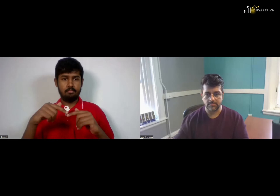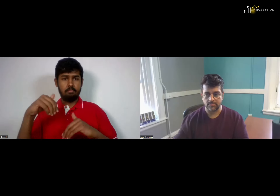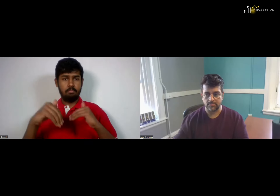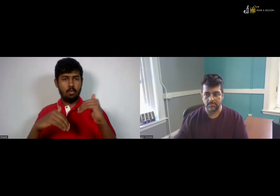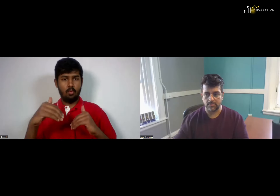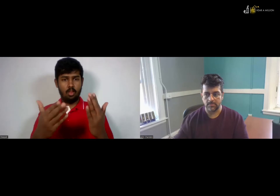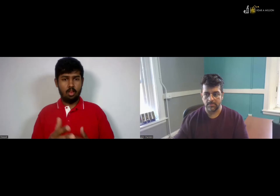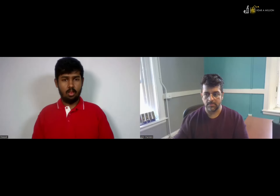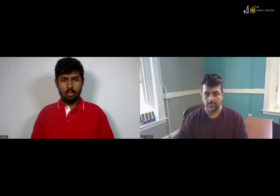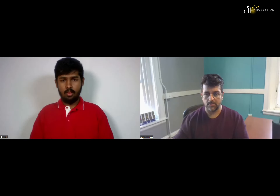poll, please.